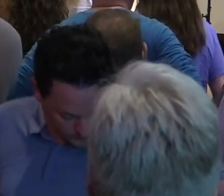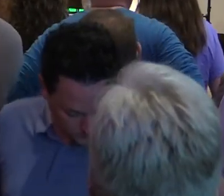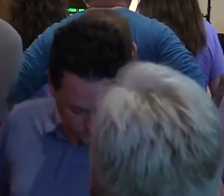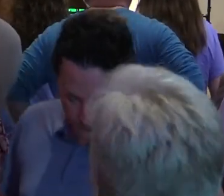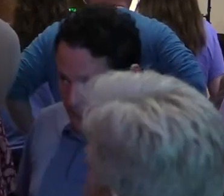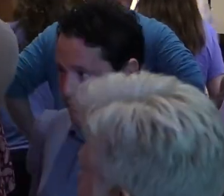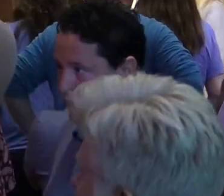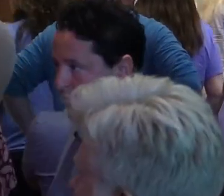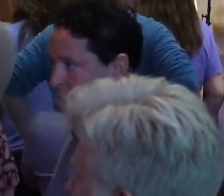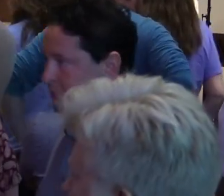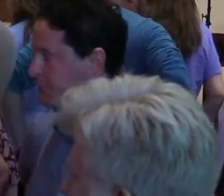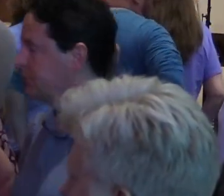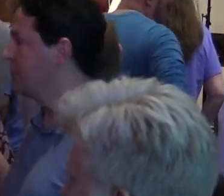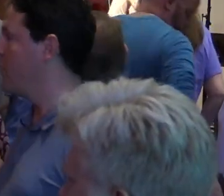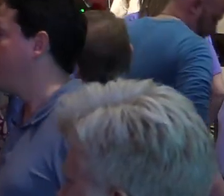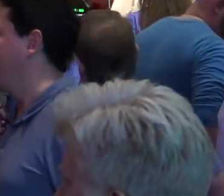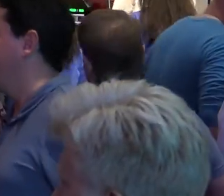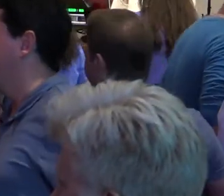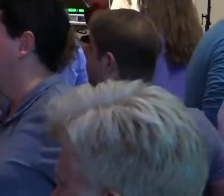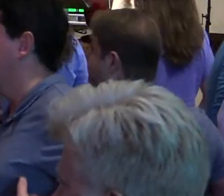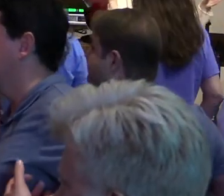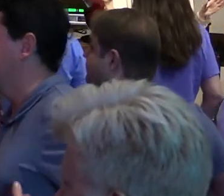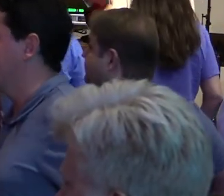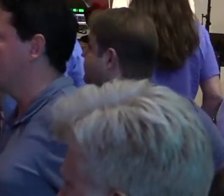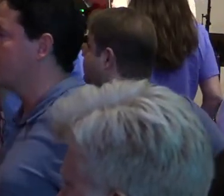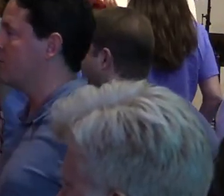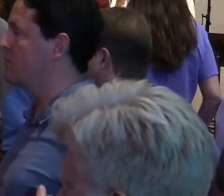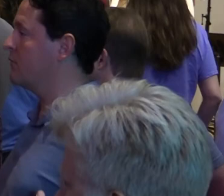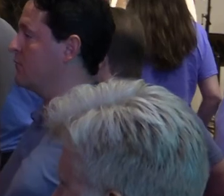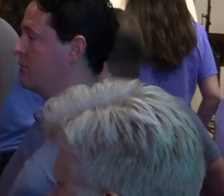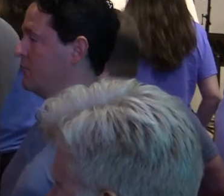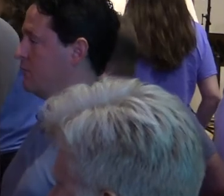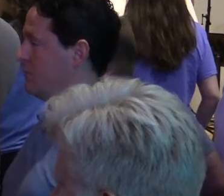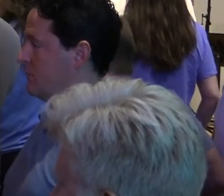are waiting out there in the triangle room to serve us. Is that